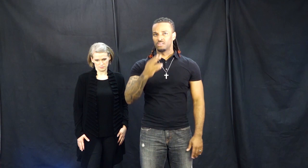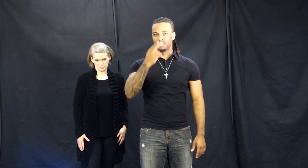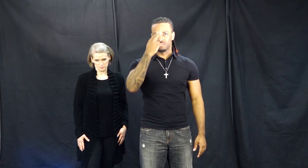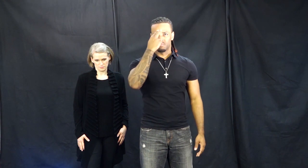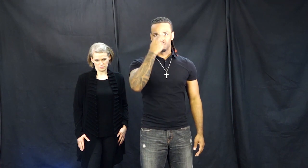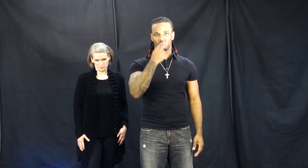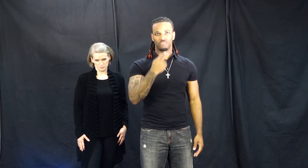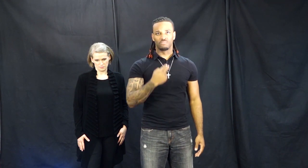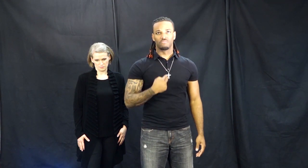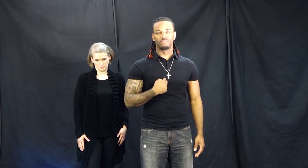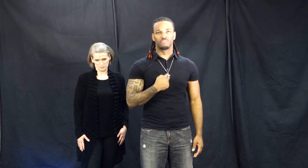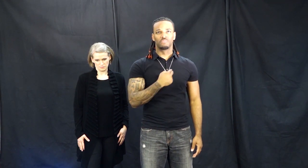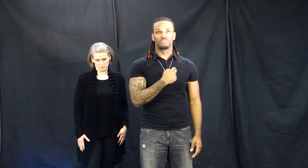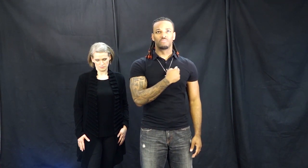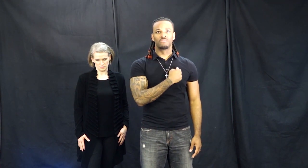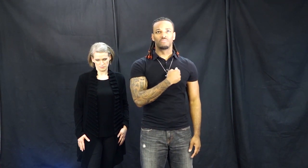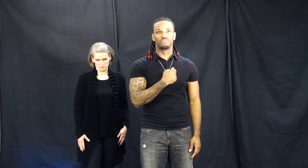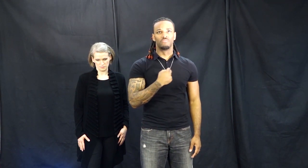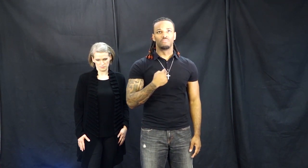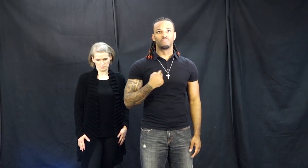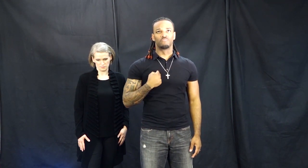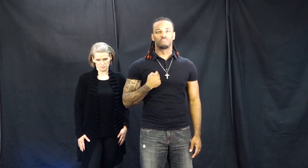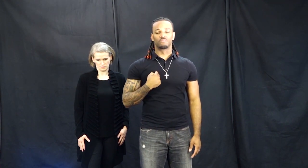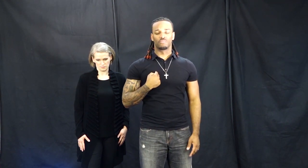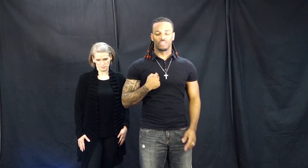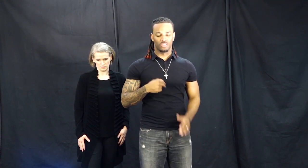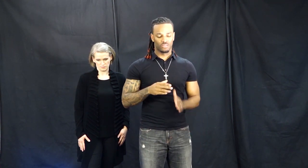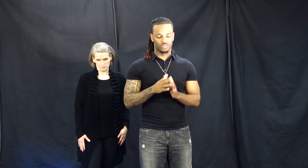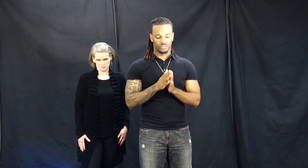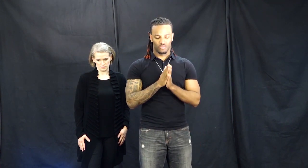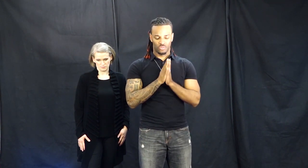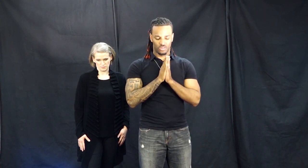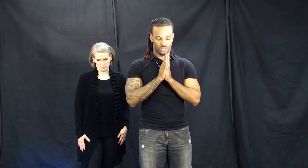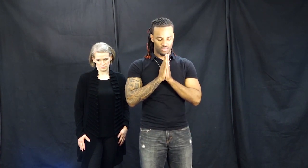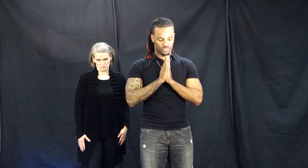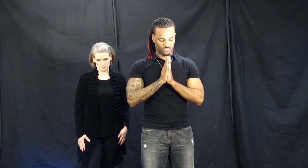sign of the cross at the door, and I pray.